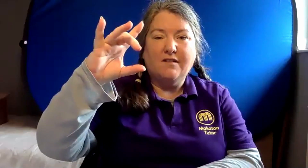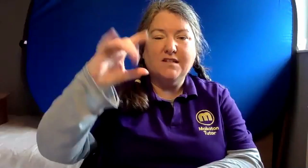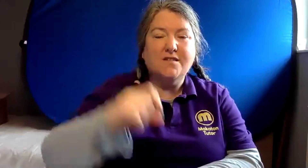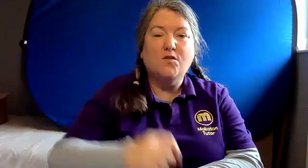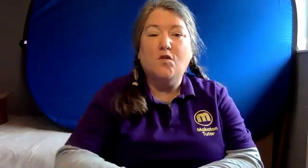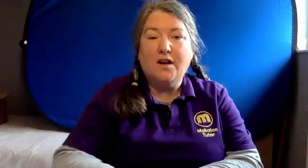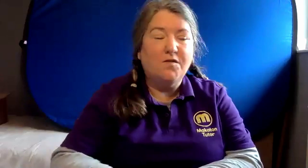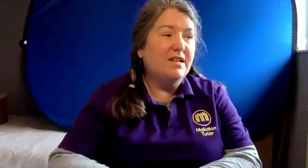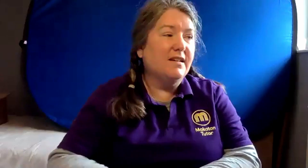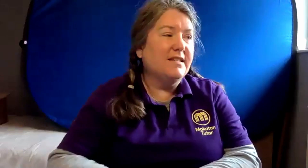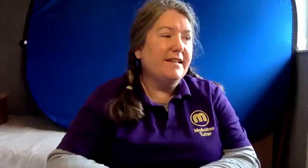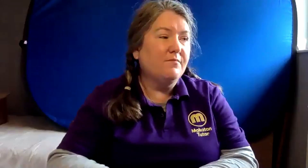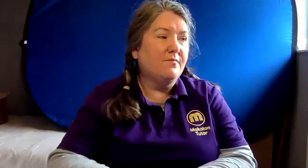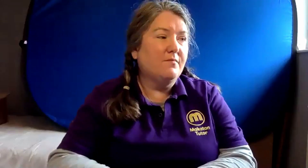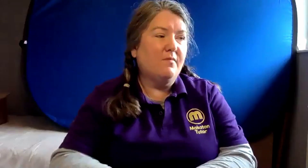Coronavirus or COVID-19.